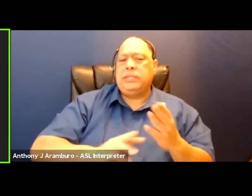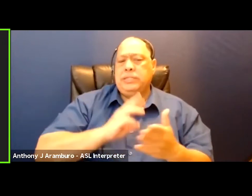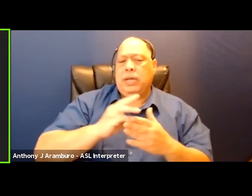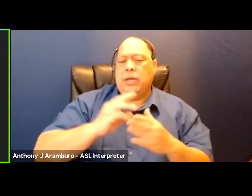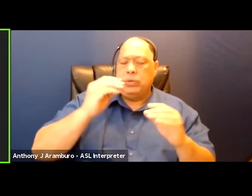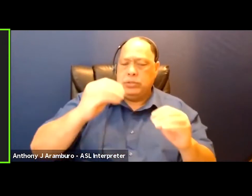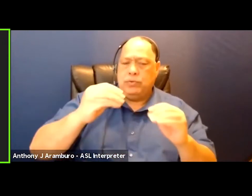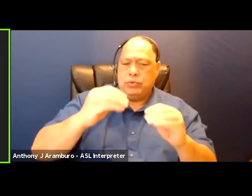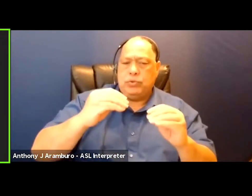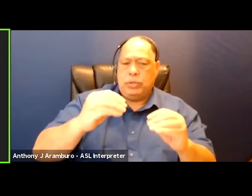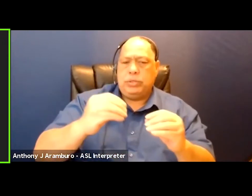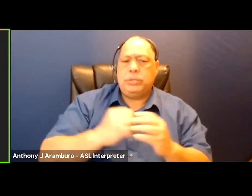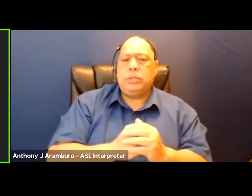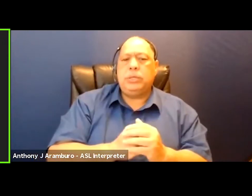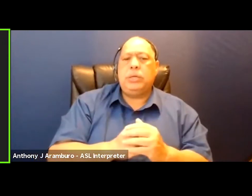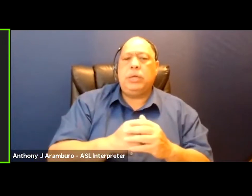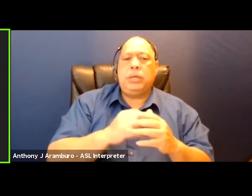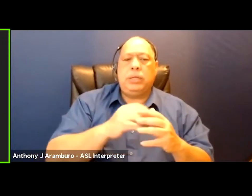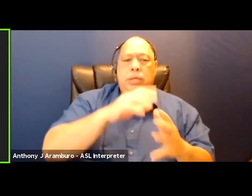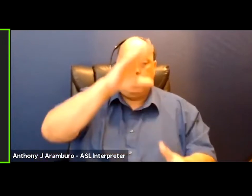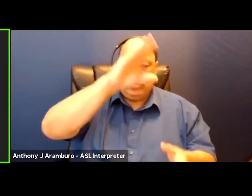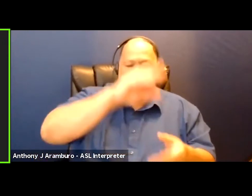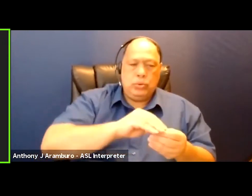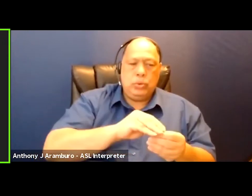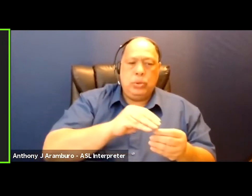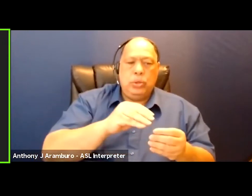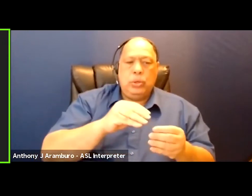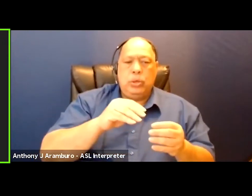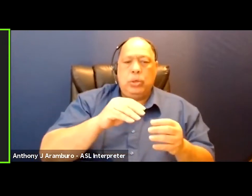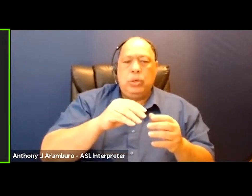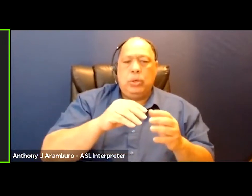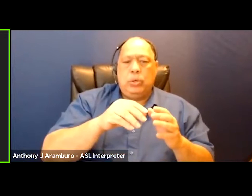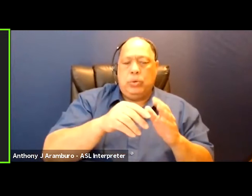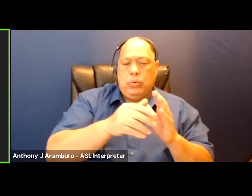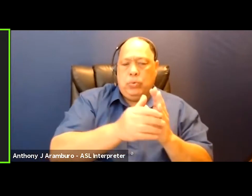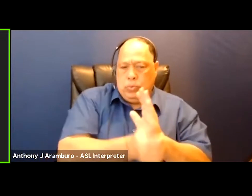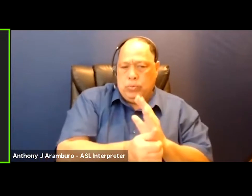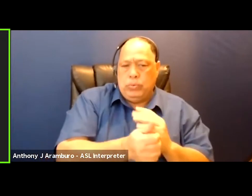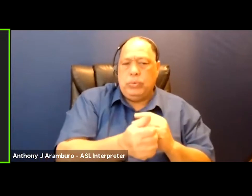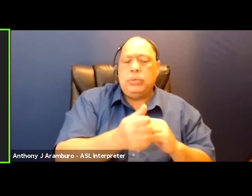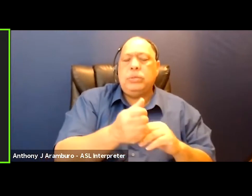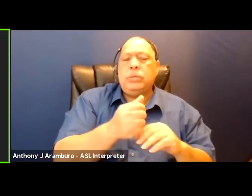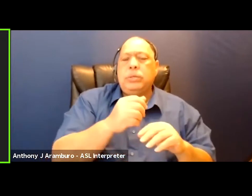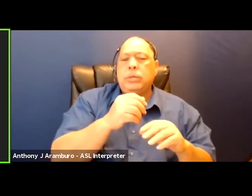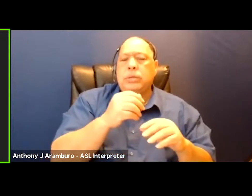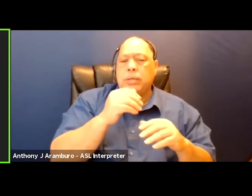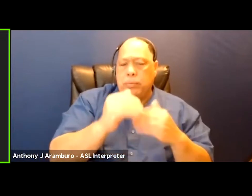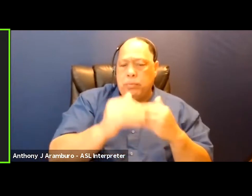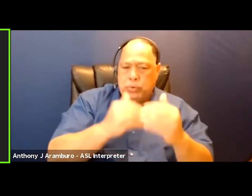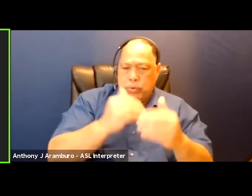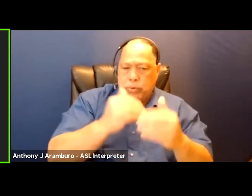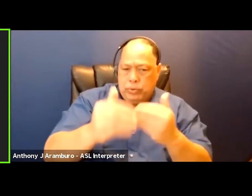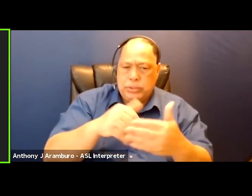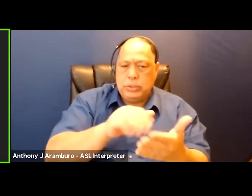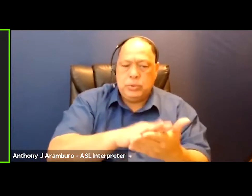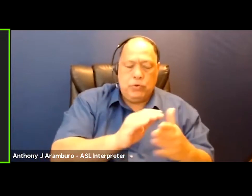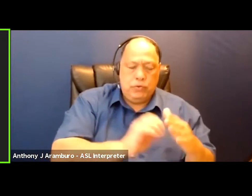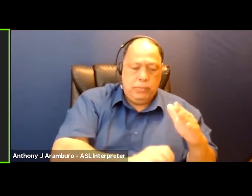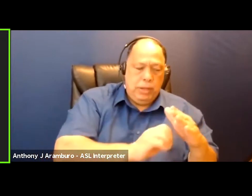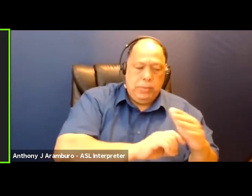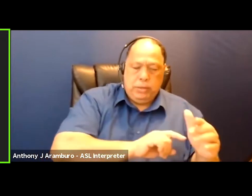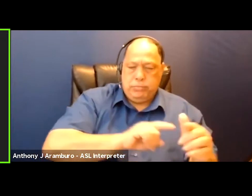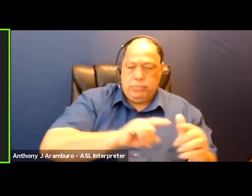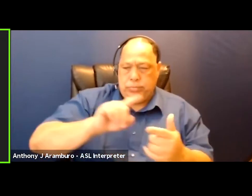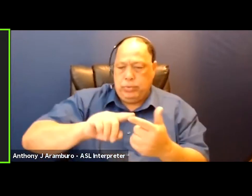instruction. The quantity and quality of their instruction was designed to ensure that they would progress in school from elementary school